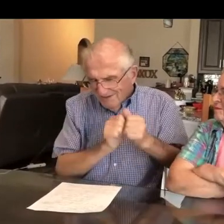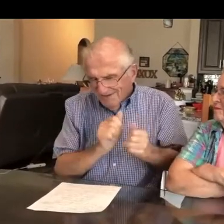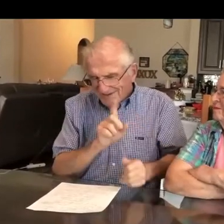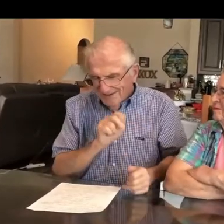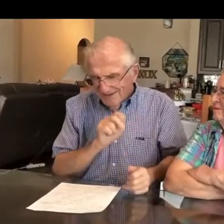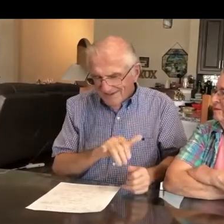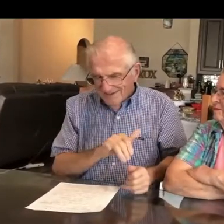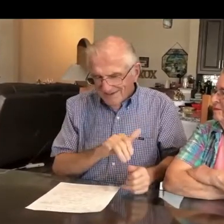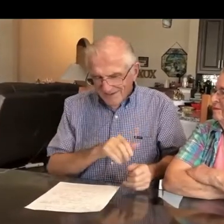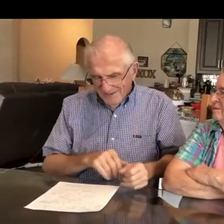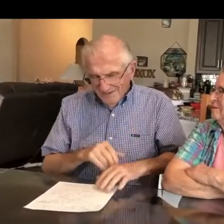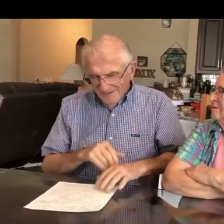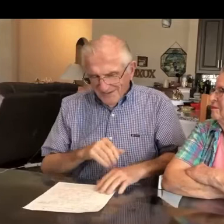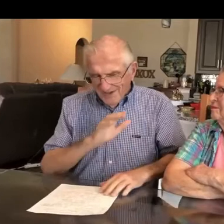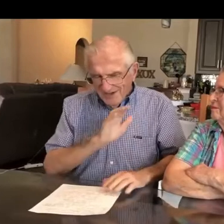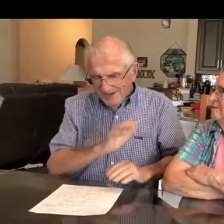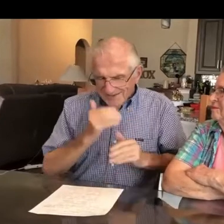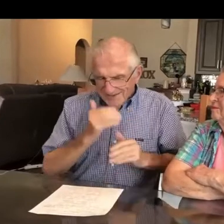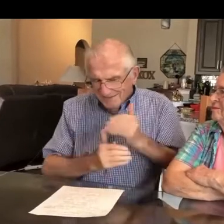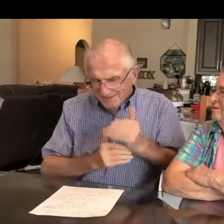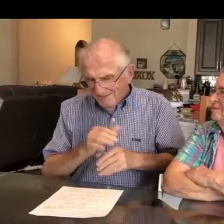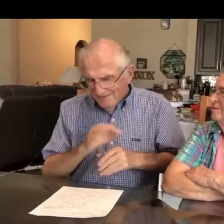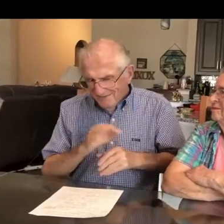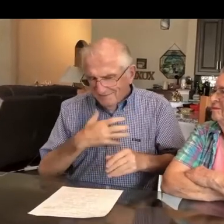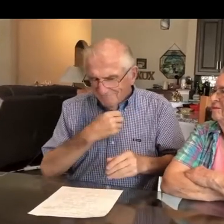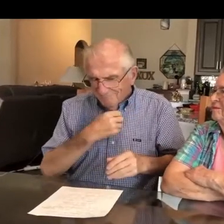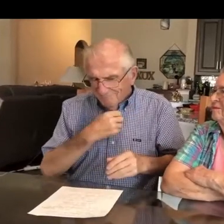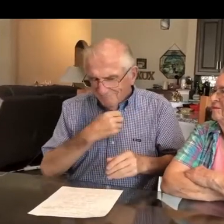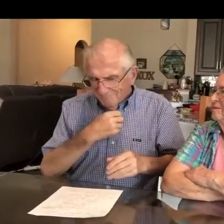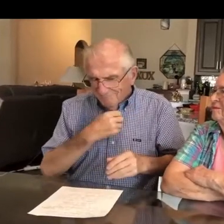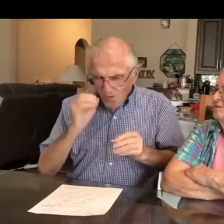the sports we did together, Danny,